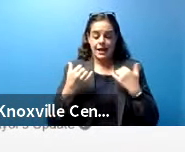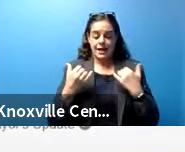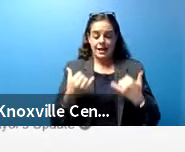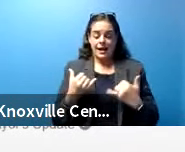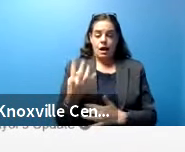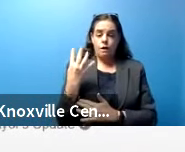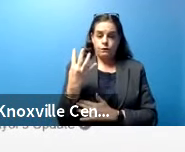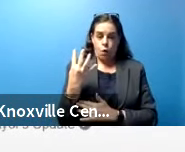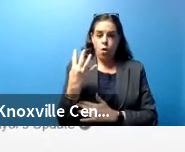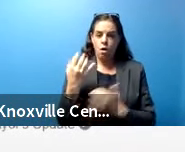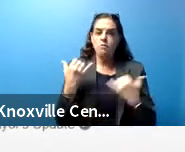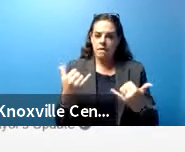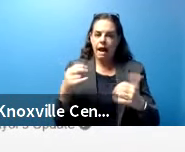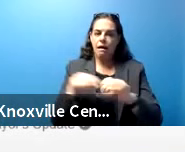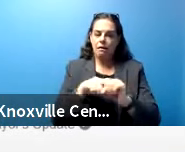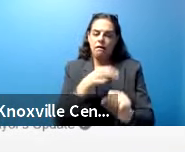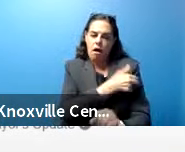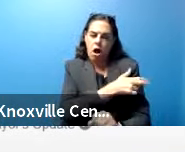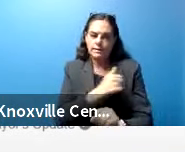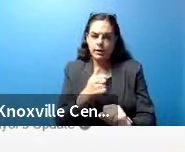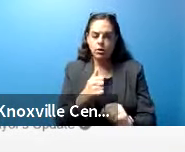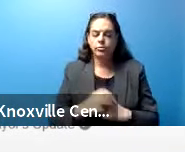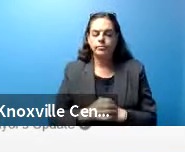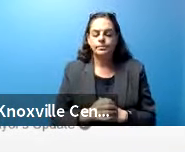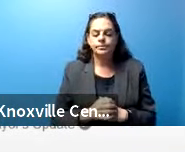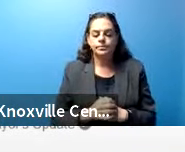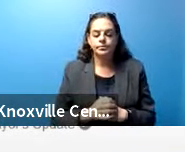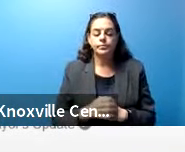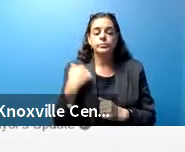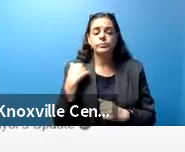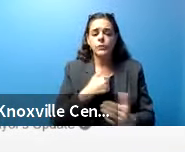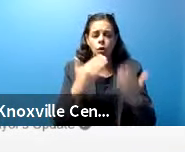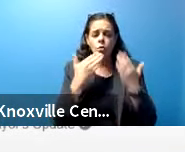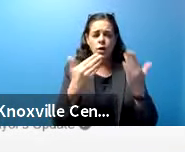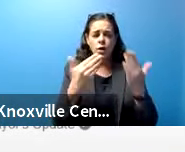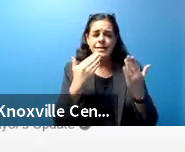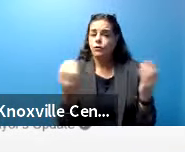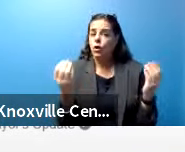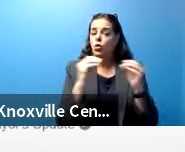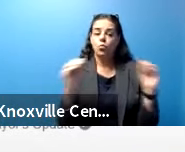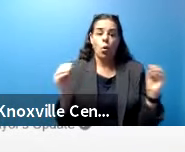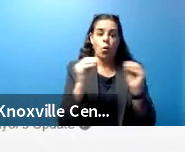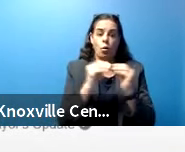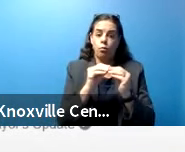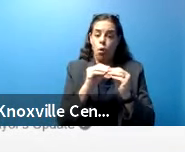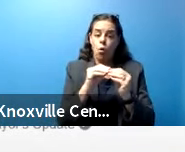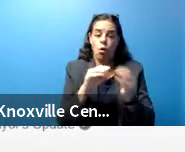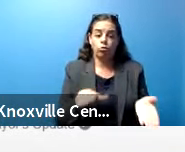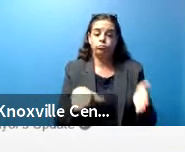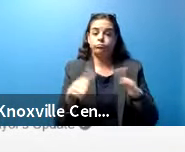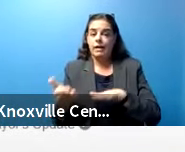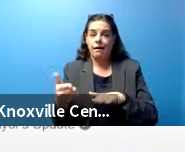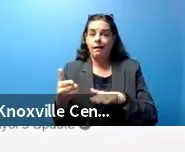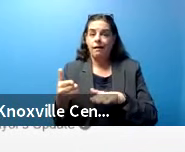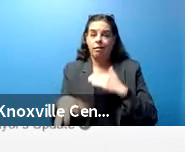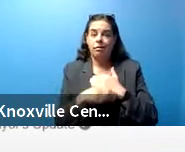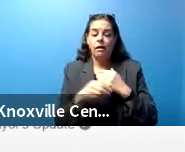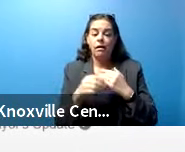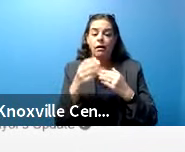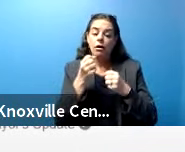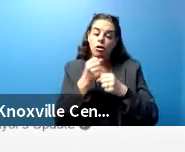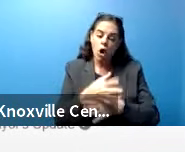County residents currently hospitalized. We're thankful that we have no additional deaths to report due to complications